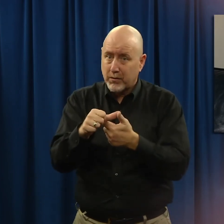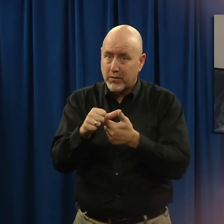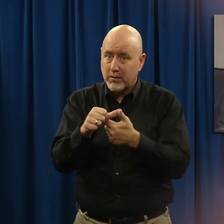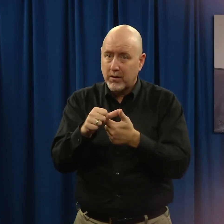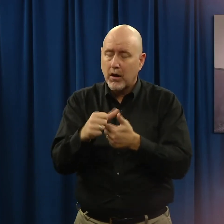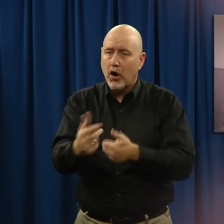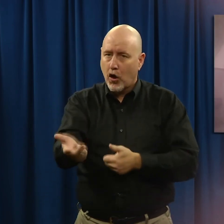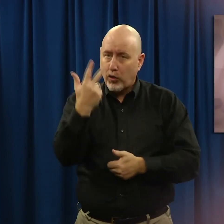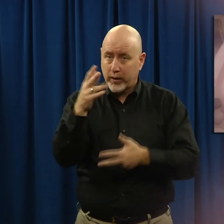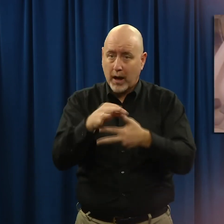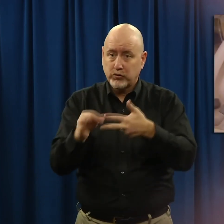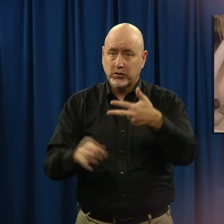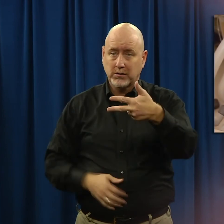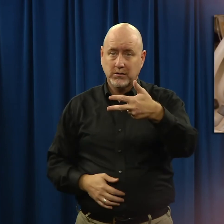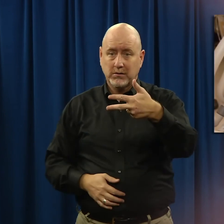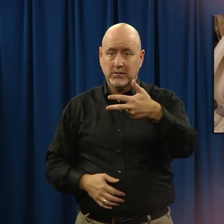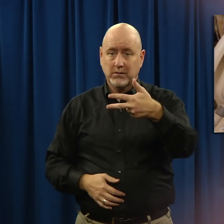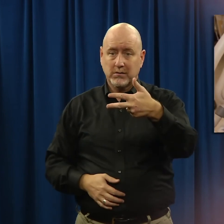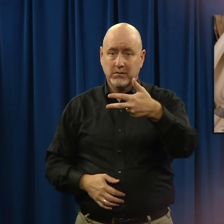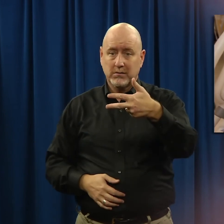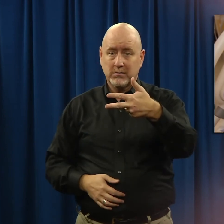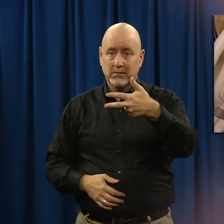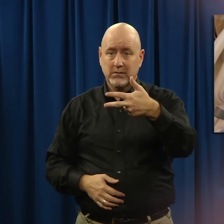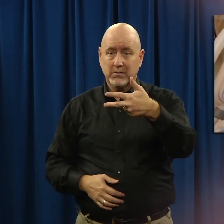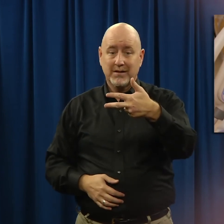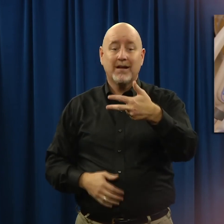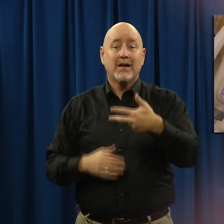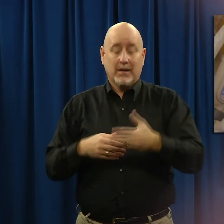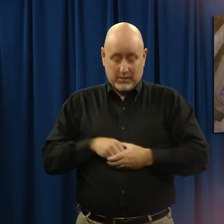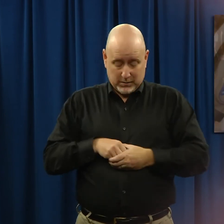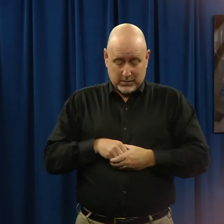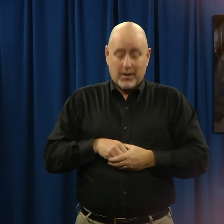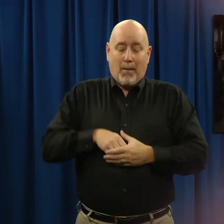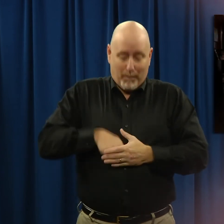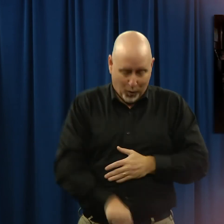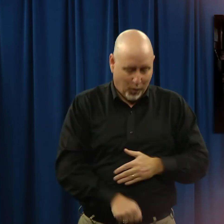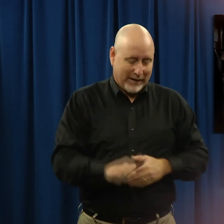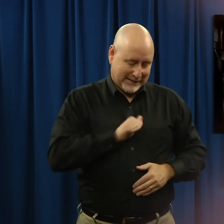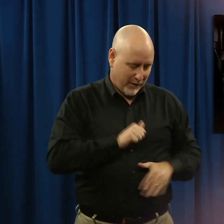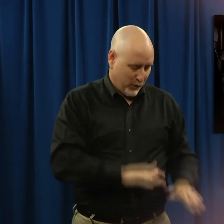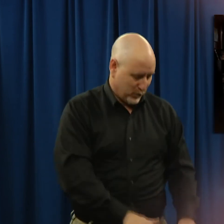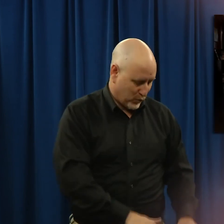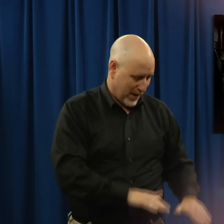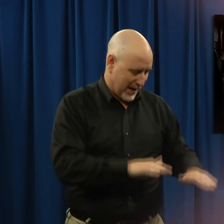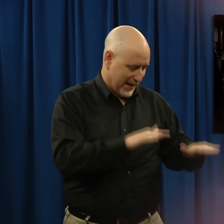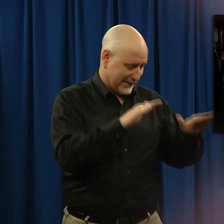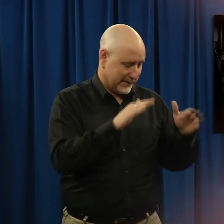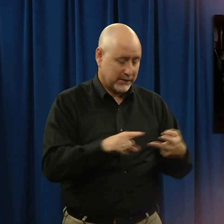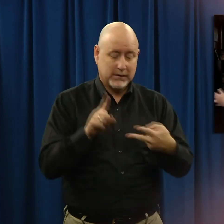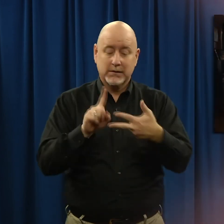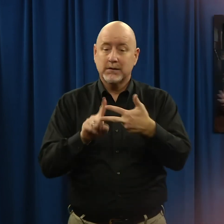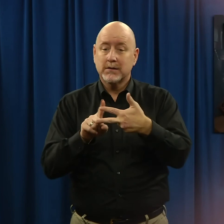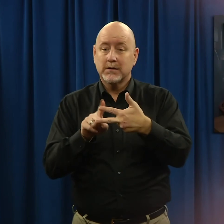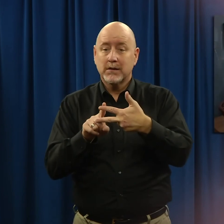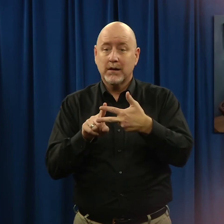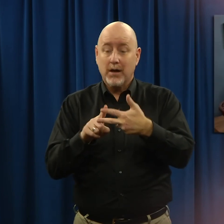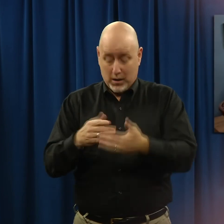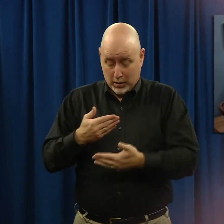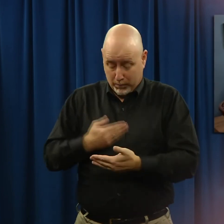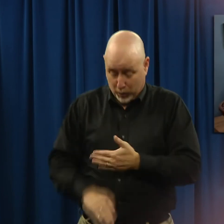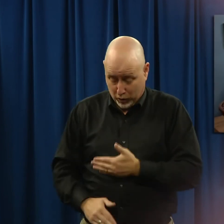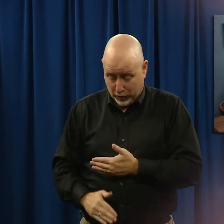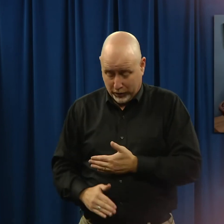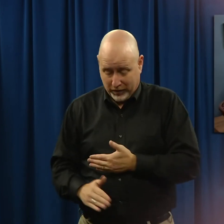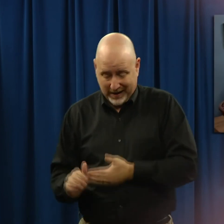are 3 options. You can choose to give birth to that child and raise the child. You can choose to give birth to the child